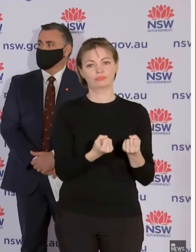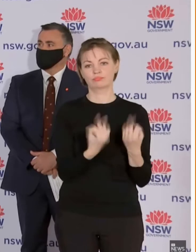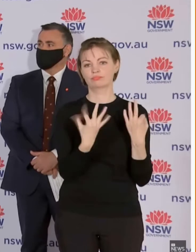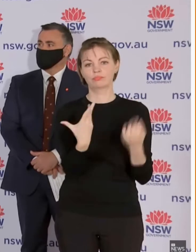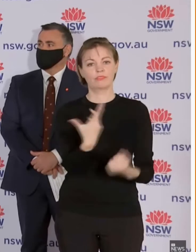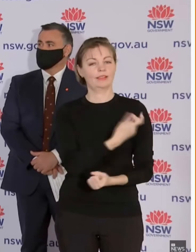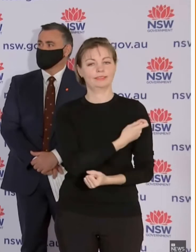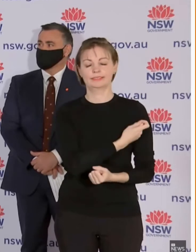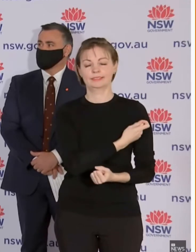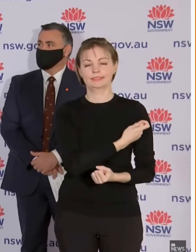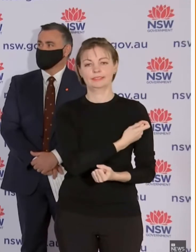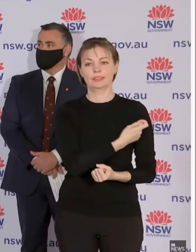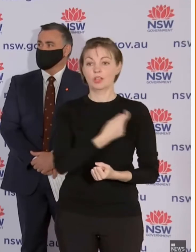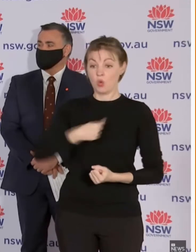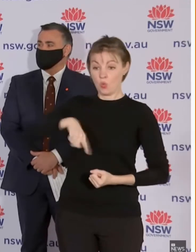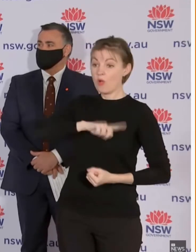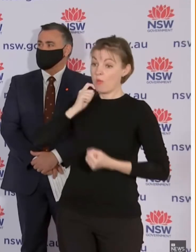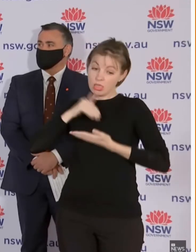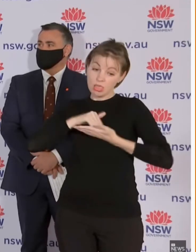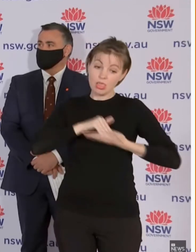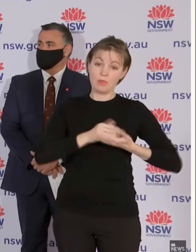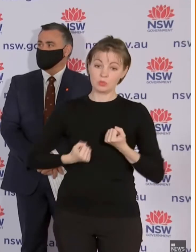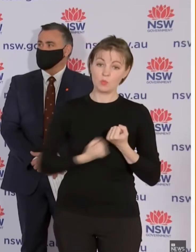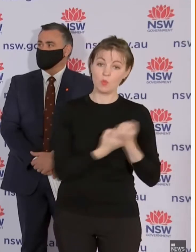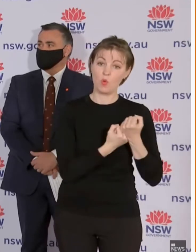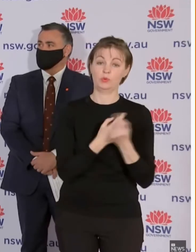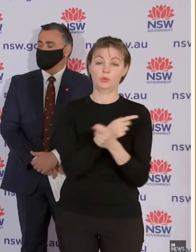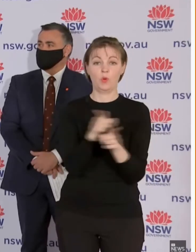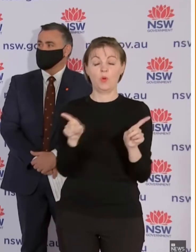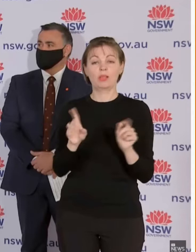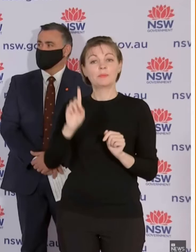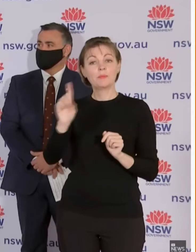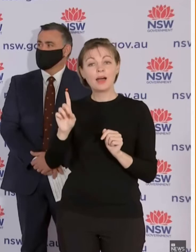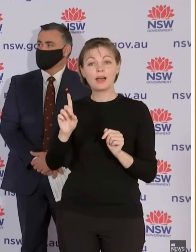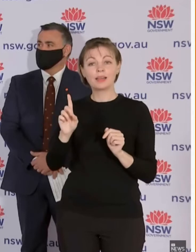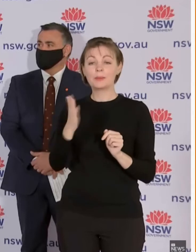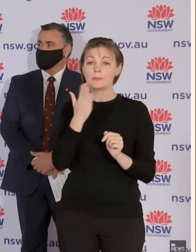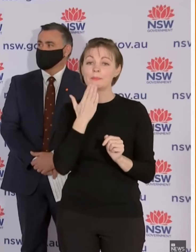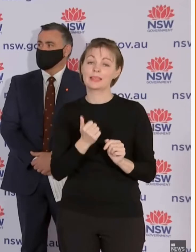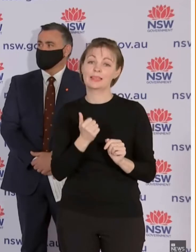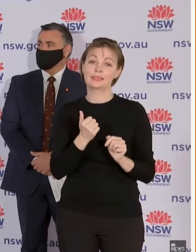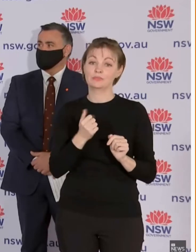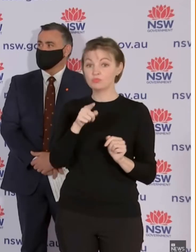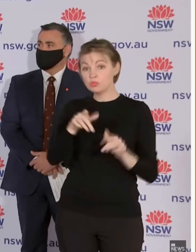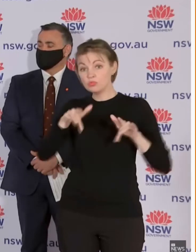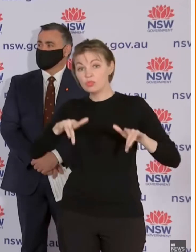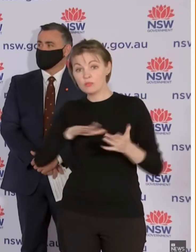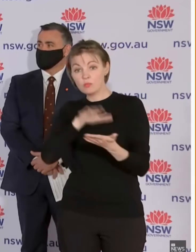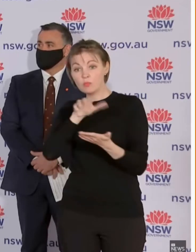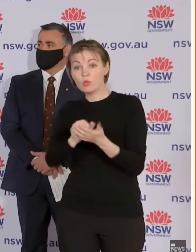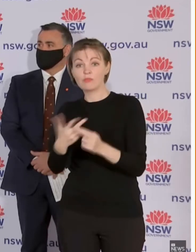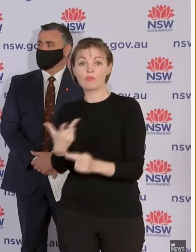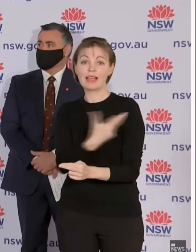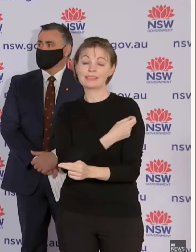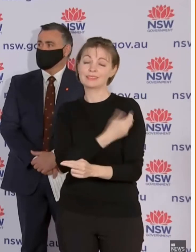through this, but we need you to be with us now. If you haven't booked your vaccine, please go out today and book that